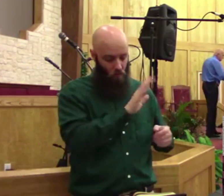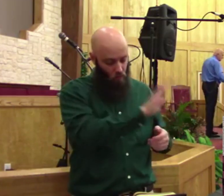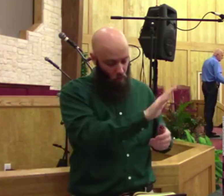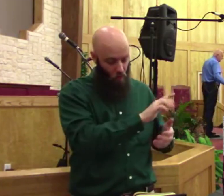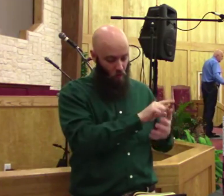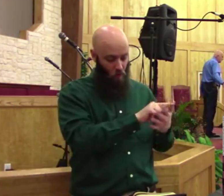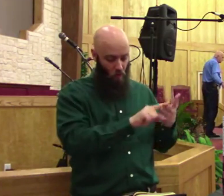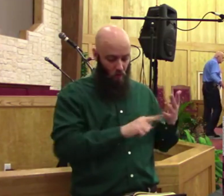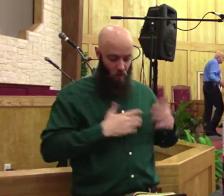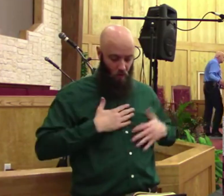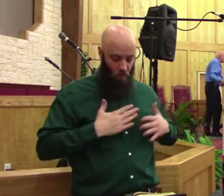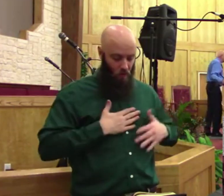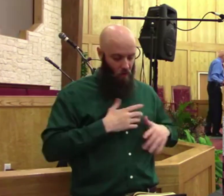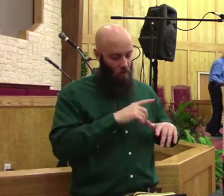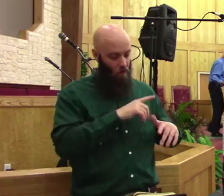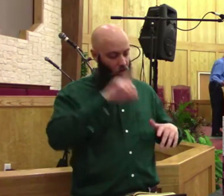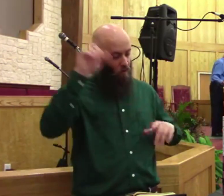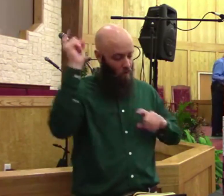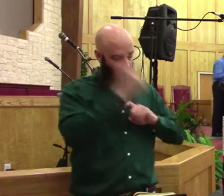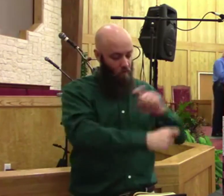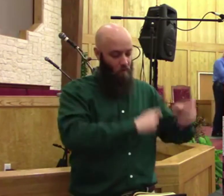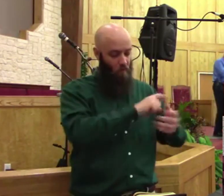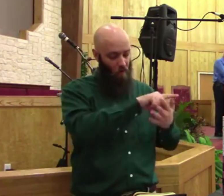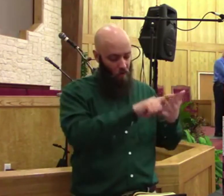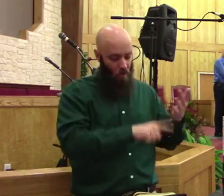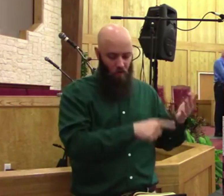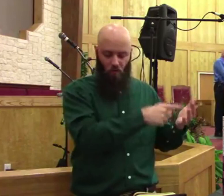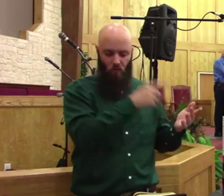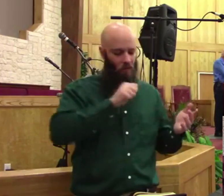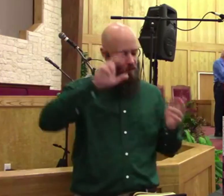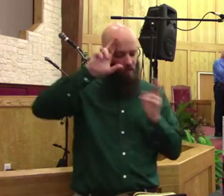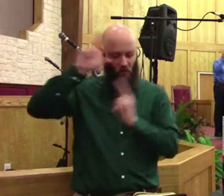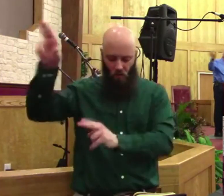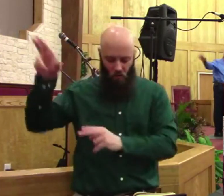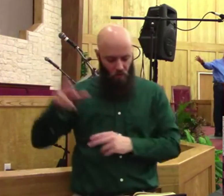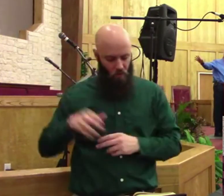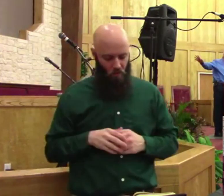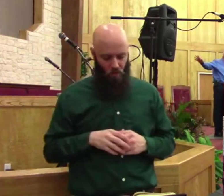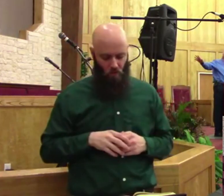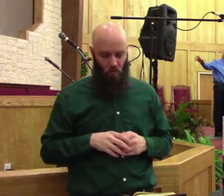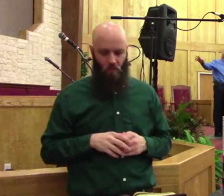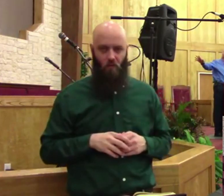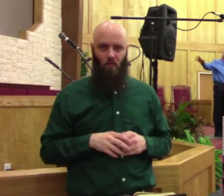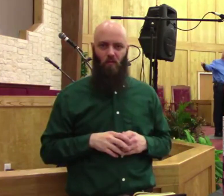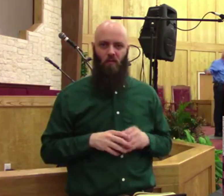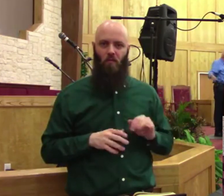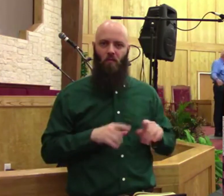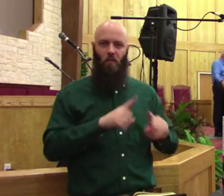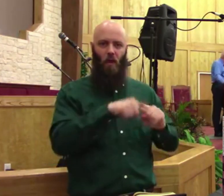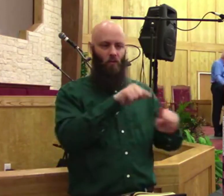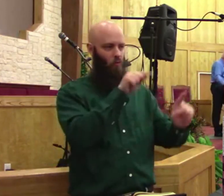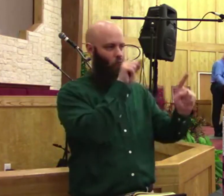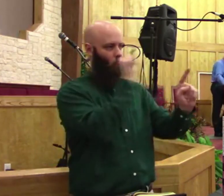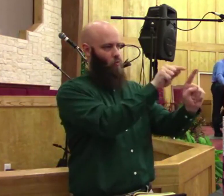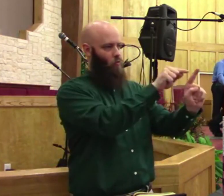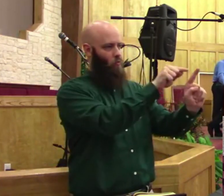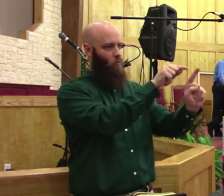not honored. This is all about you. This, what's happened today with his handwriting on the wall, is very personal to